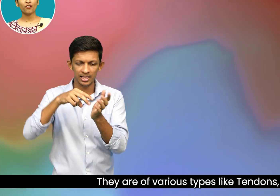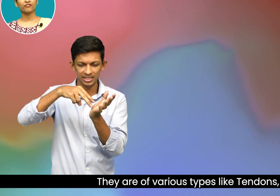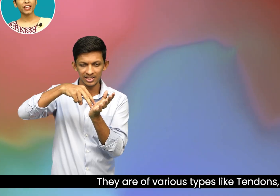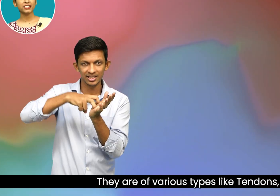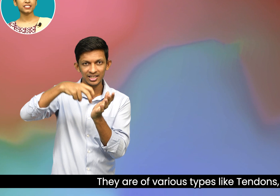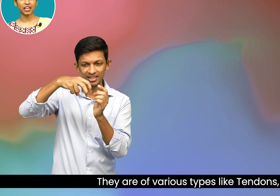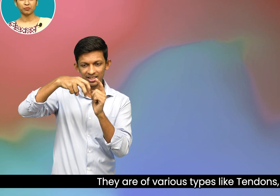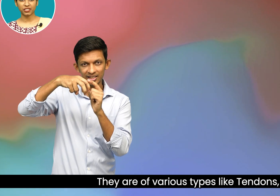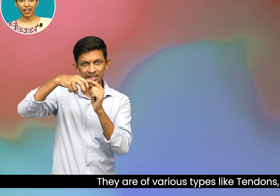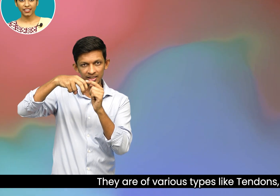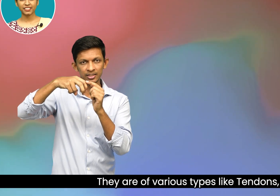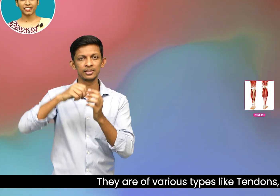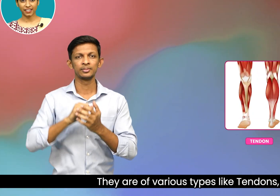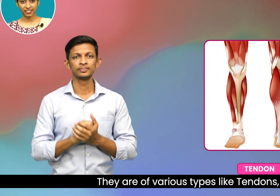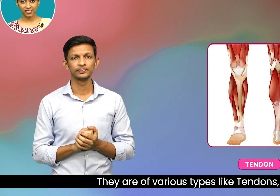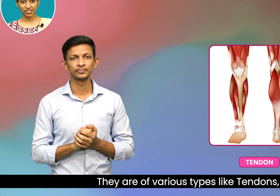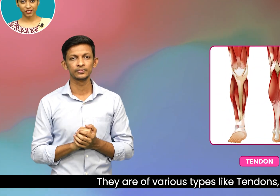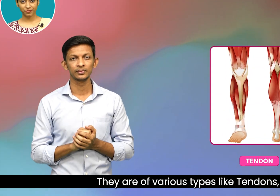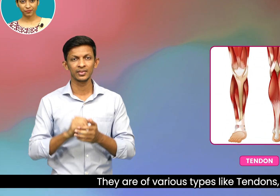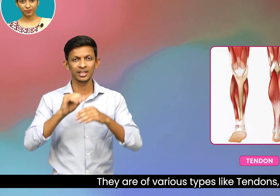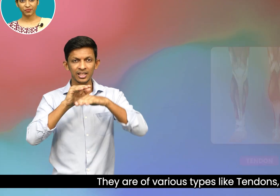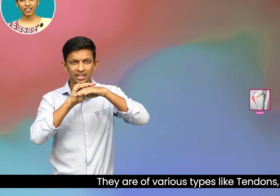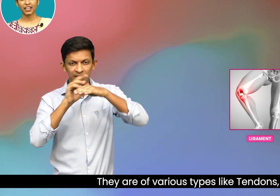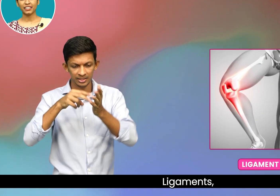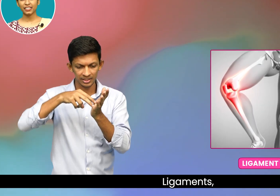They are of various types like tendons,